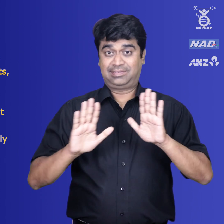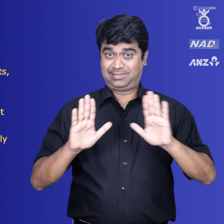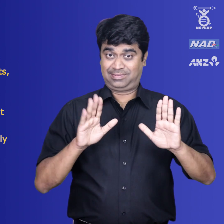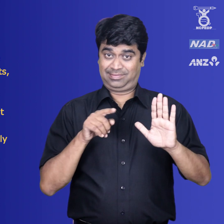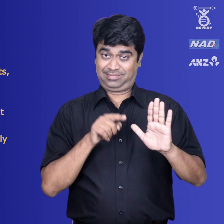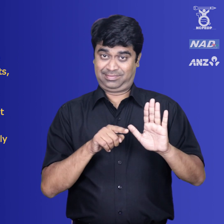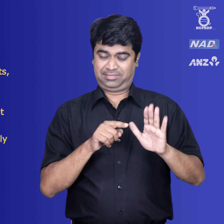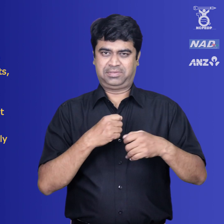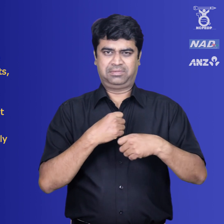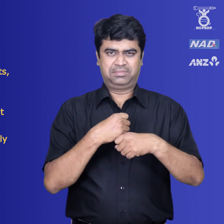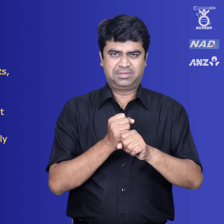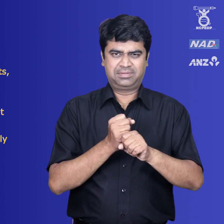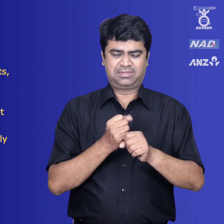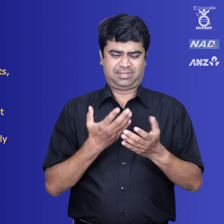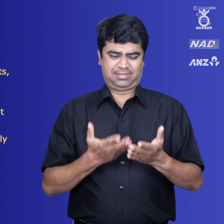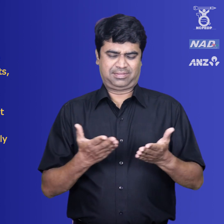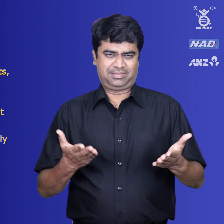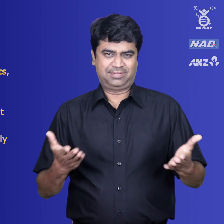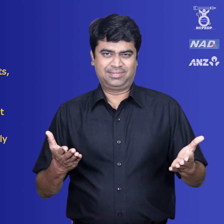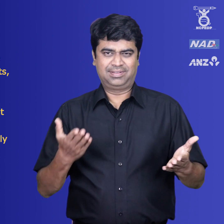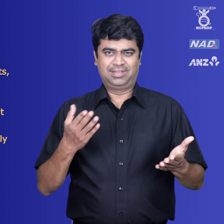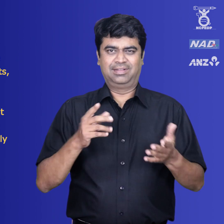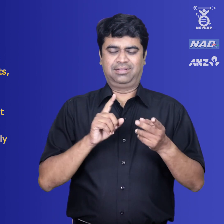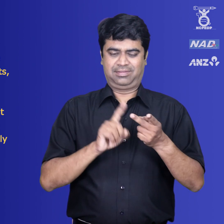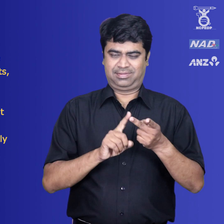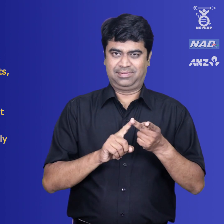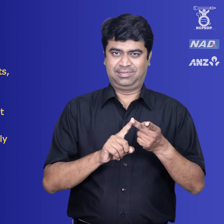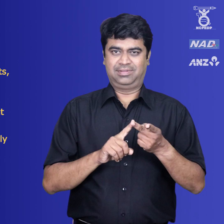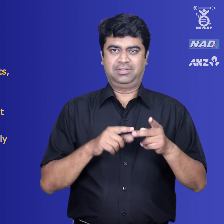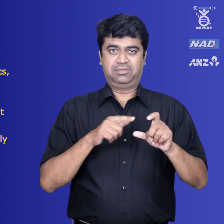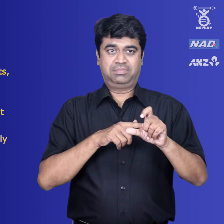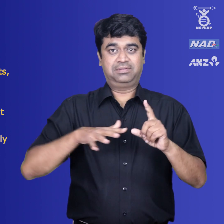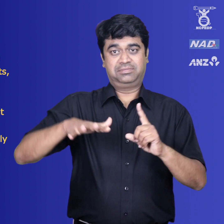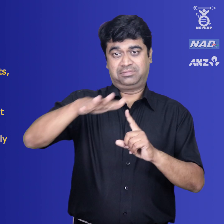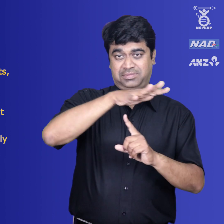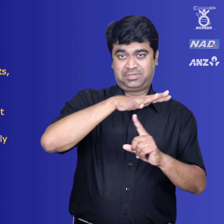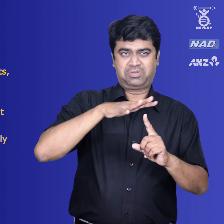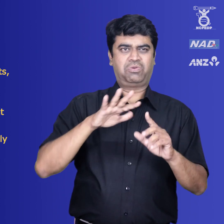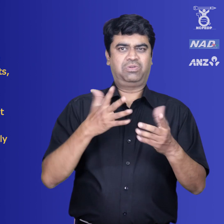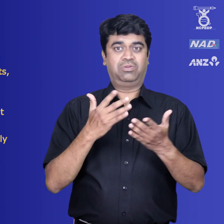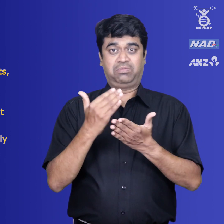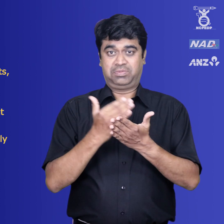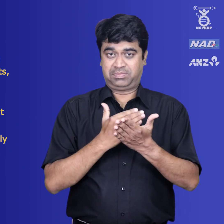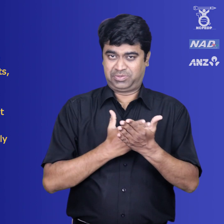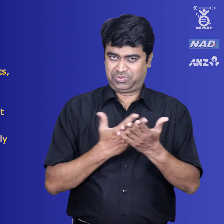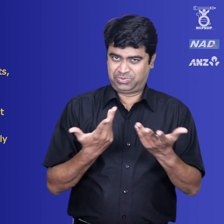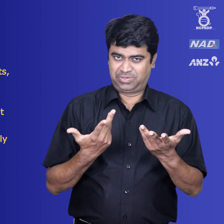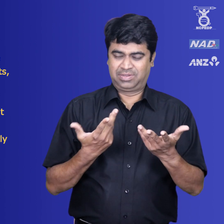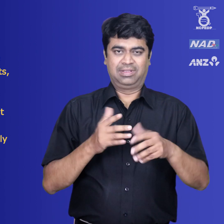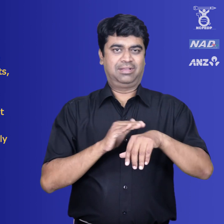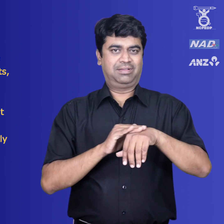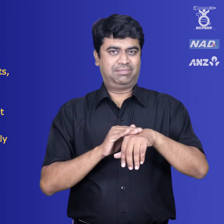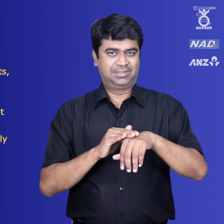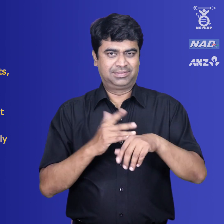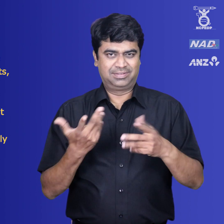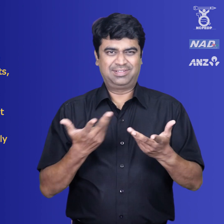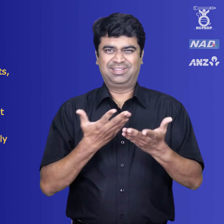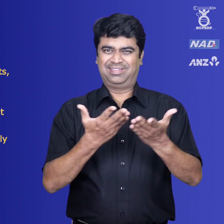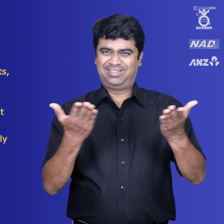products, environments, programs and services to be usable by all people to the greatest extent